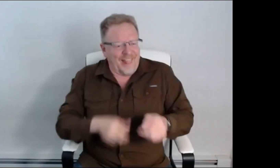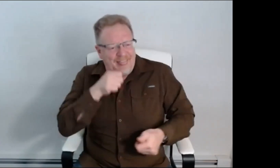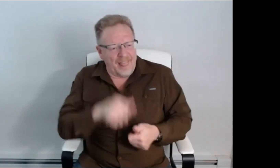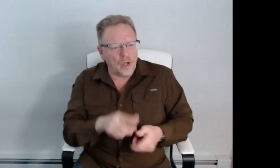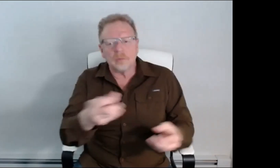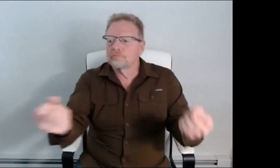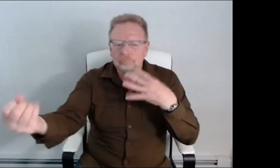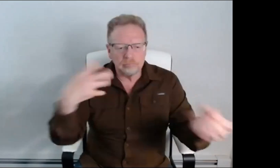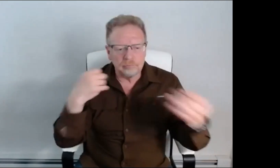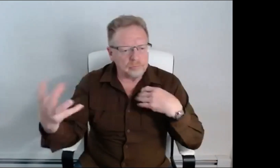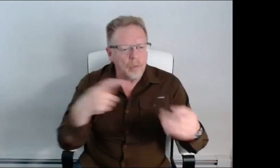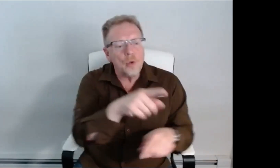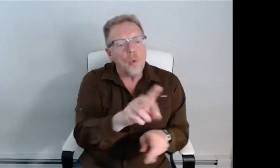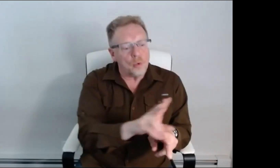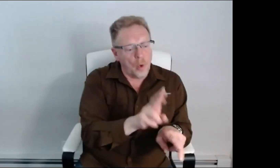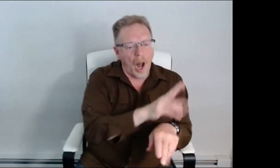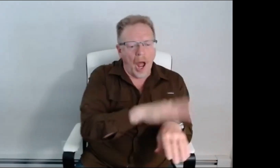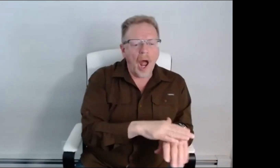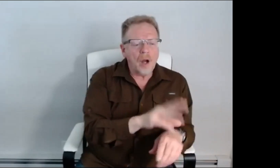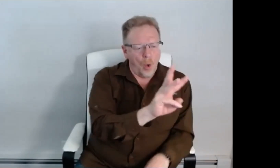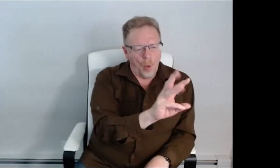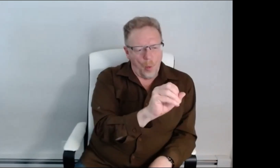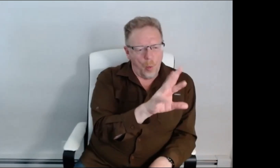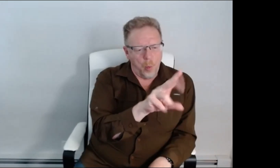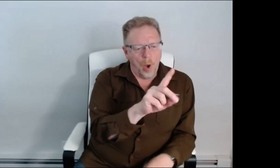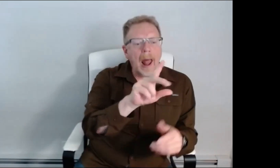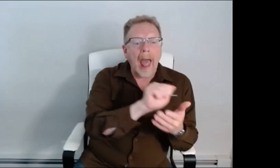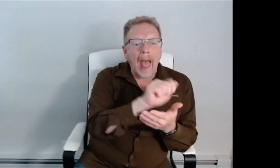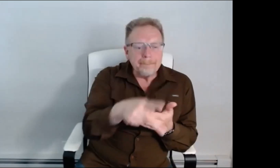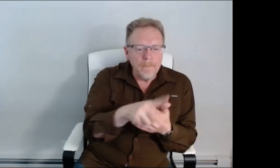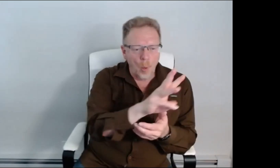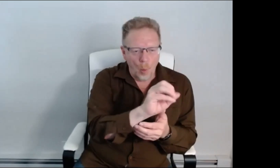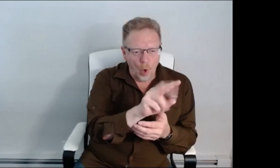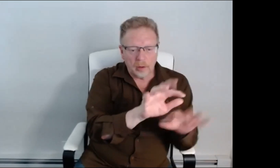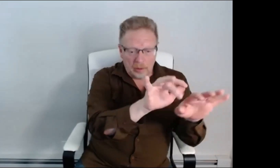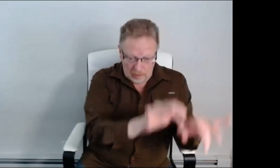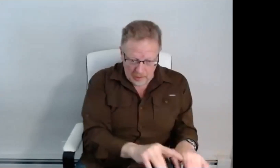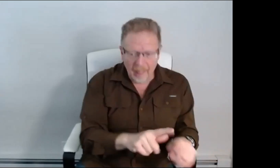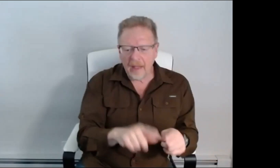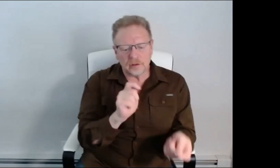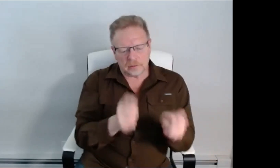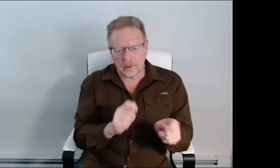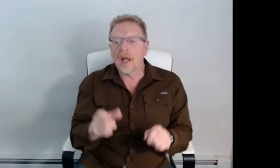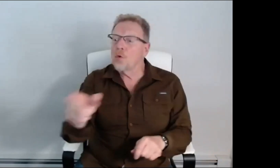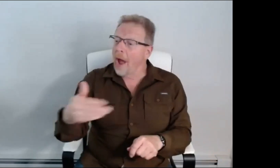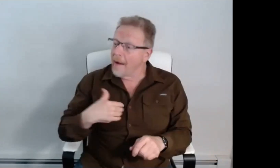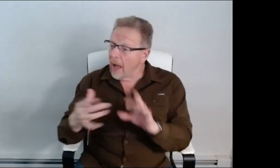on regular Word, and then I'll send it out. And if anybody has any comments, they can just send me a comment and we can adjust from